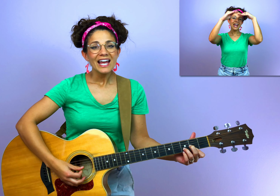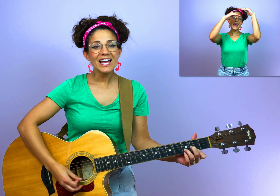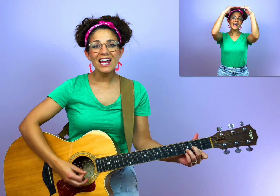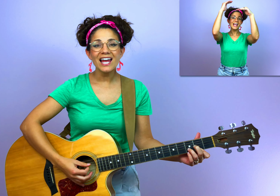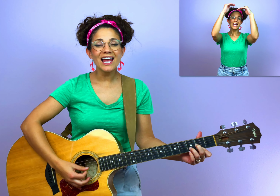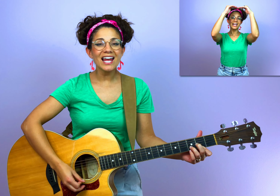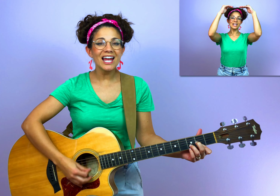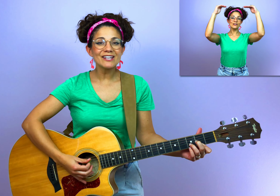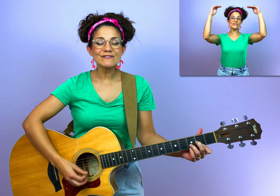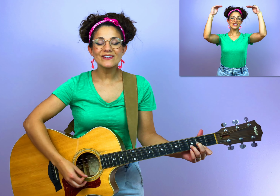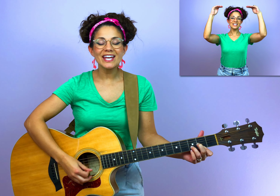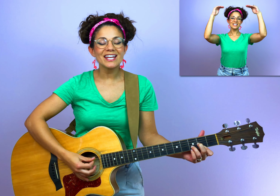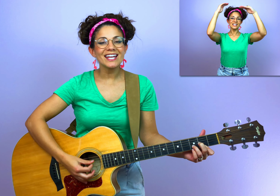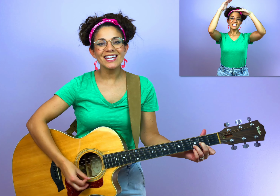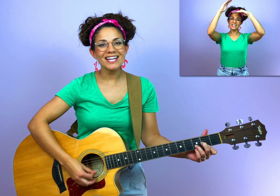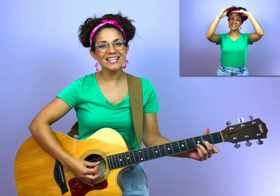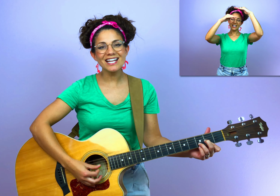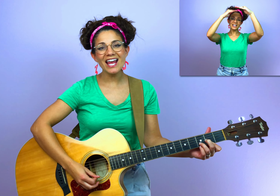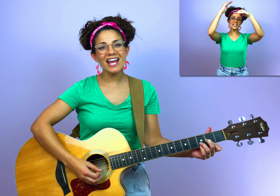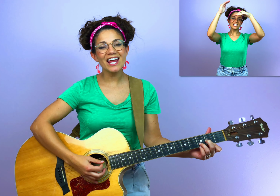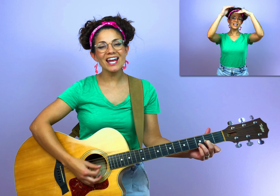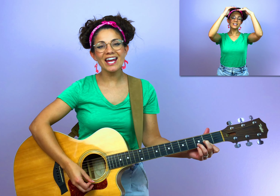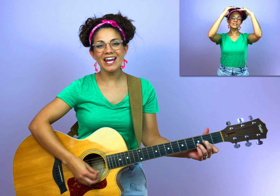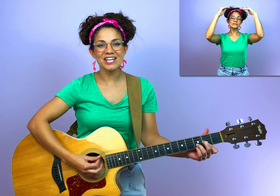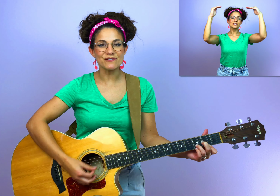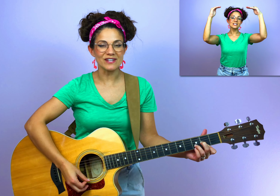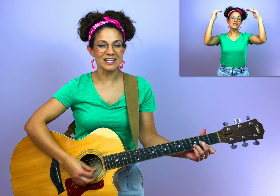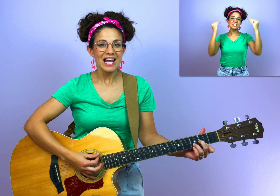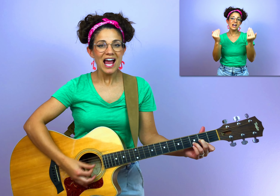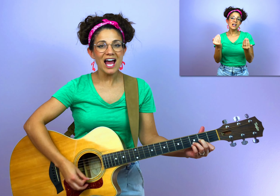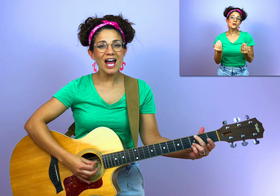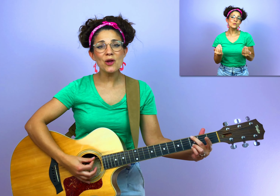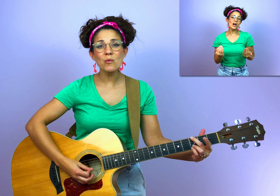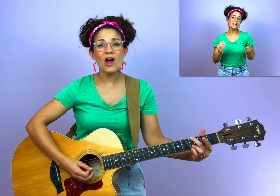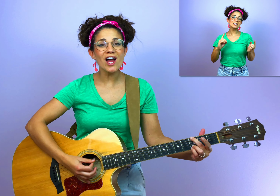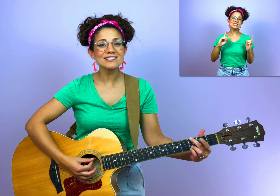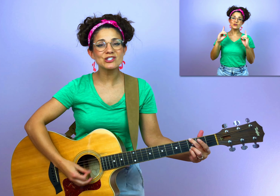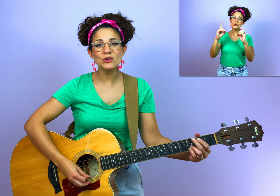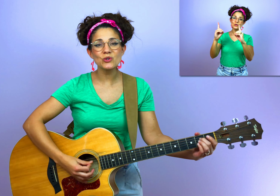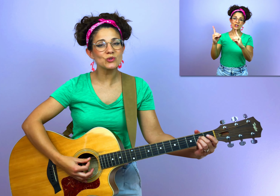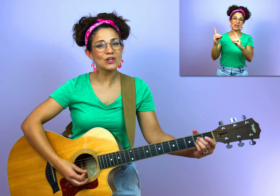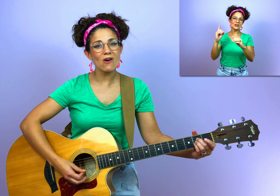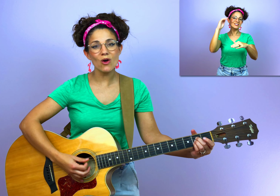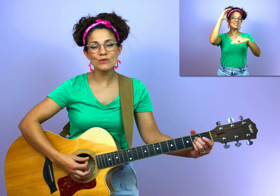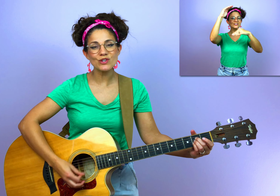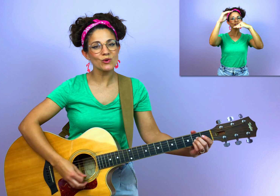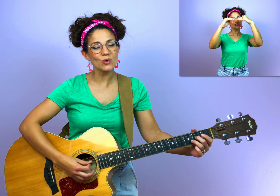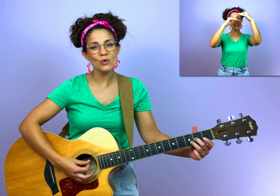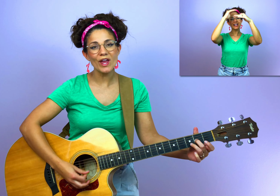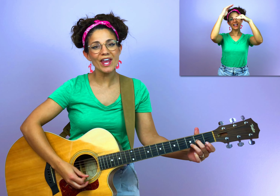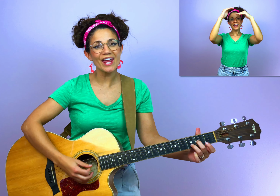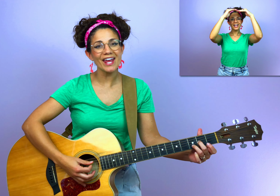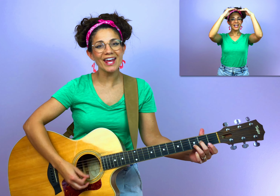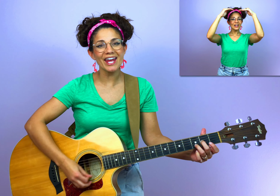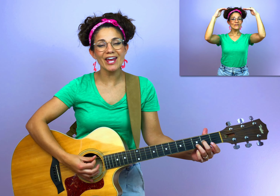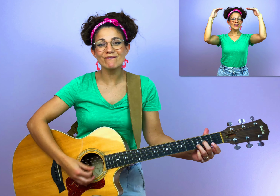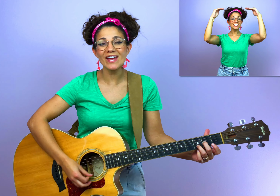Heaven, heaven, I want to go to heaven